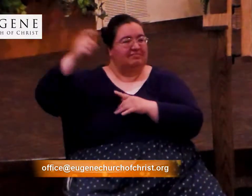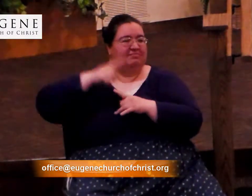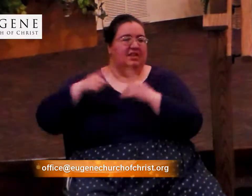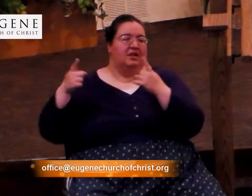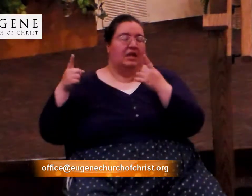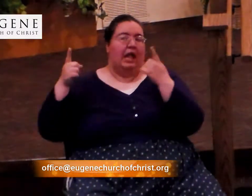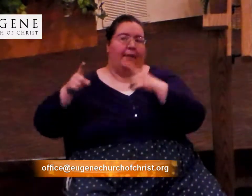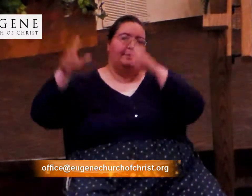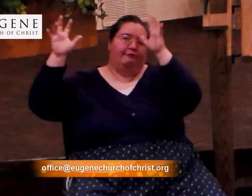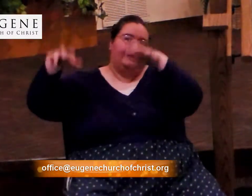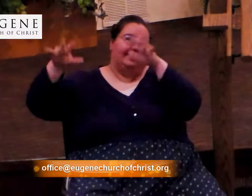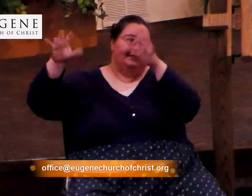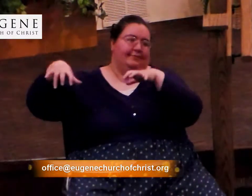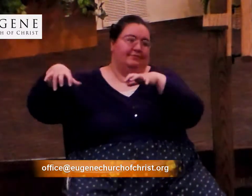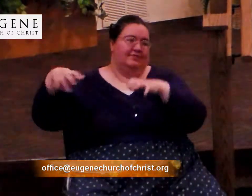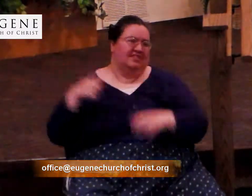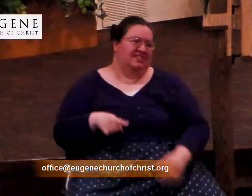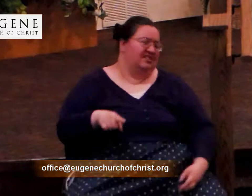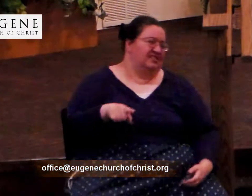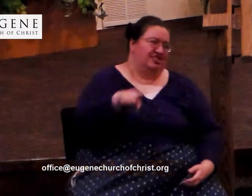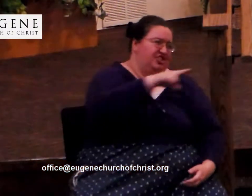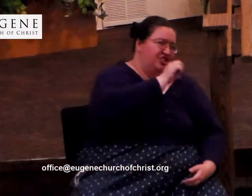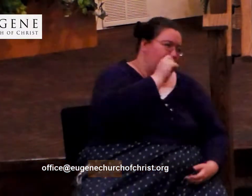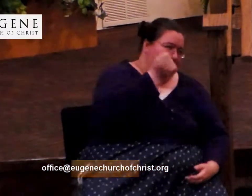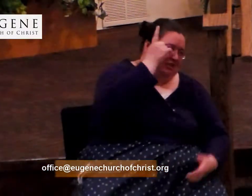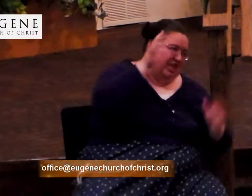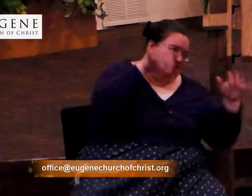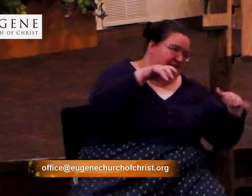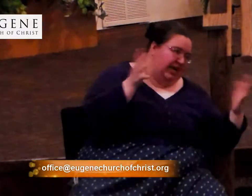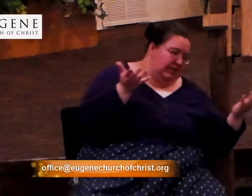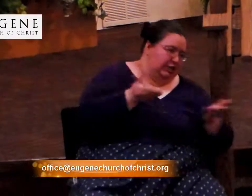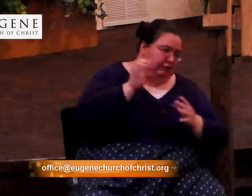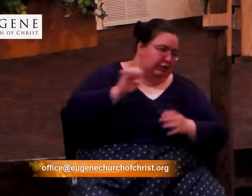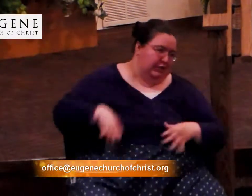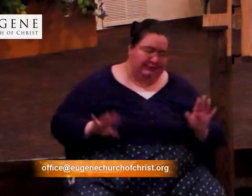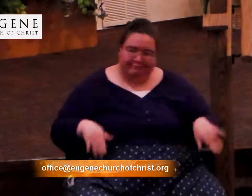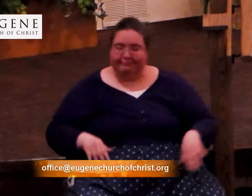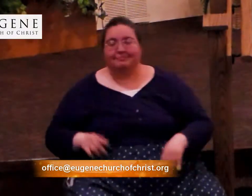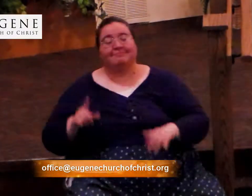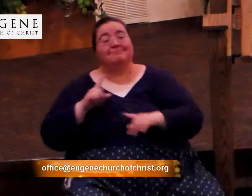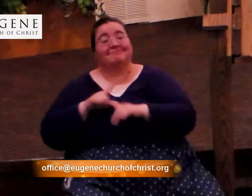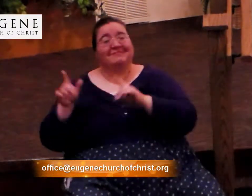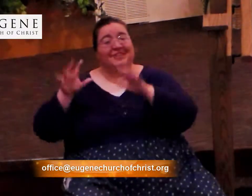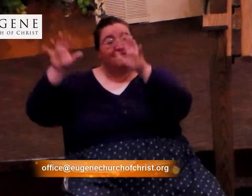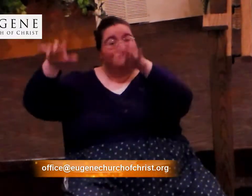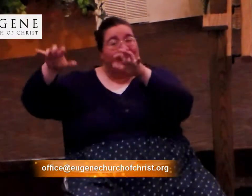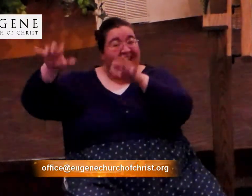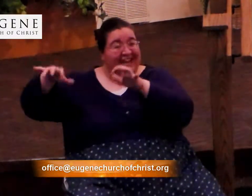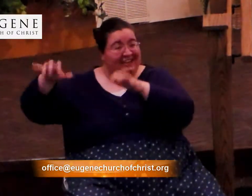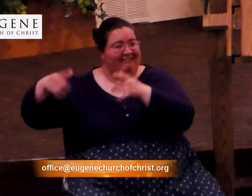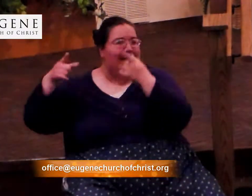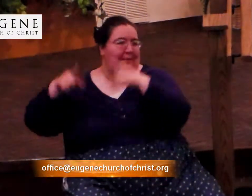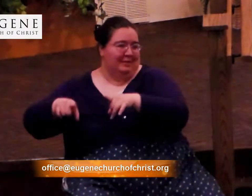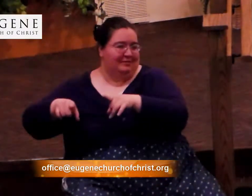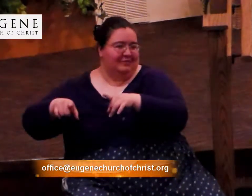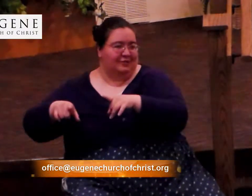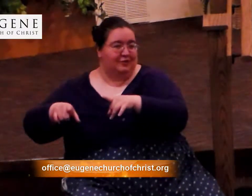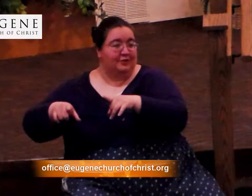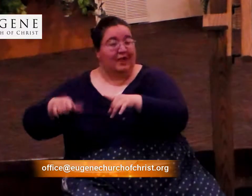rained, and ours was the first graduation in the history of our school, I believe, that had to be indoors in the gym. The